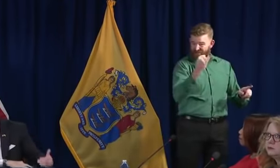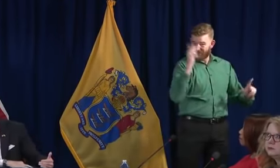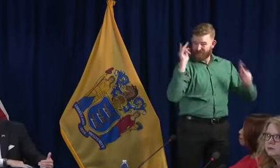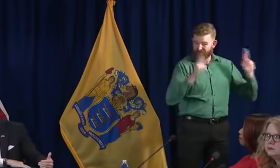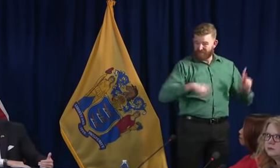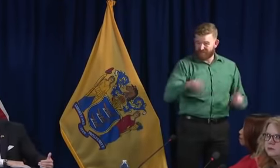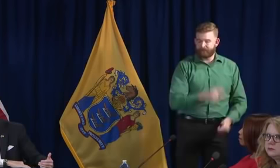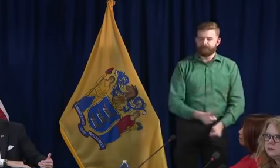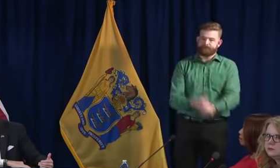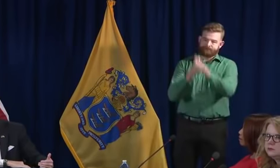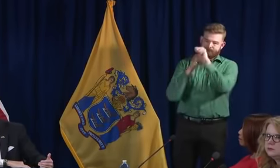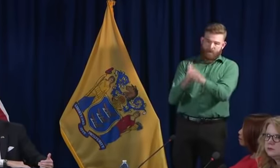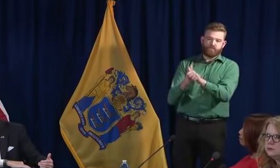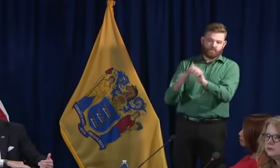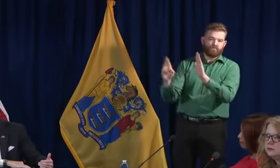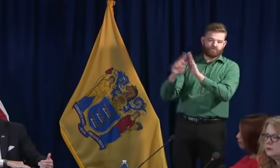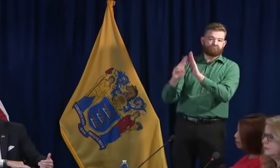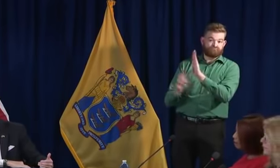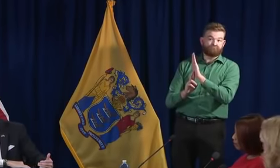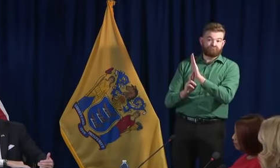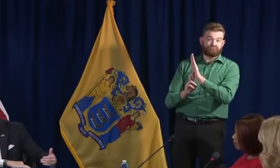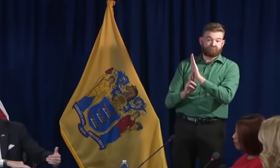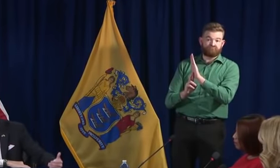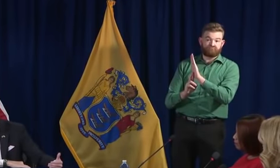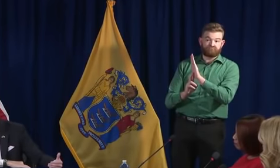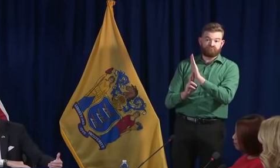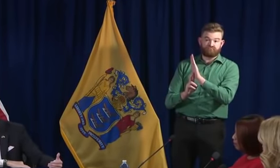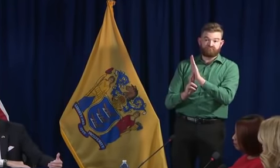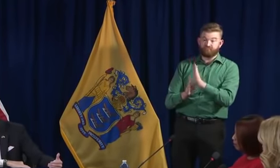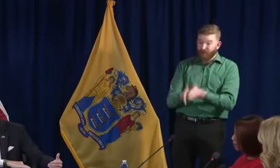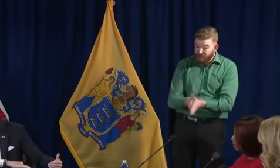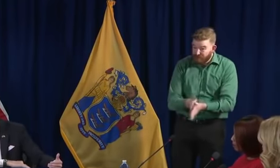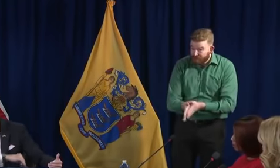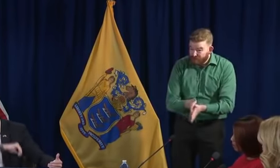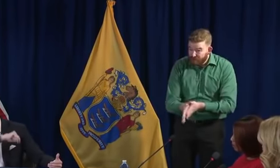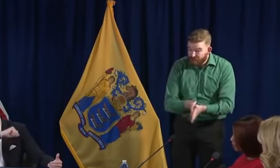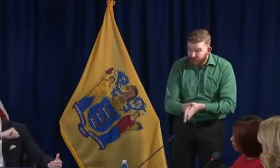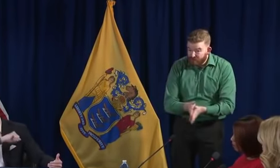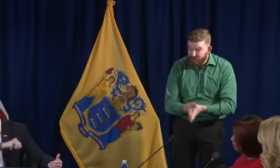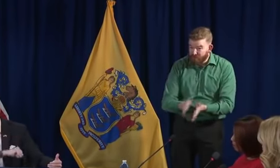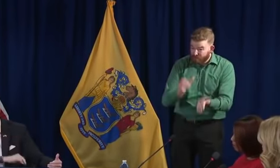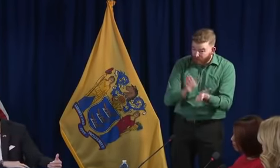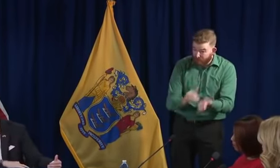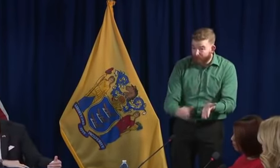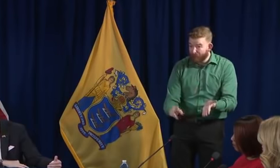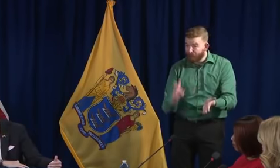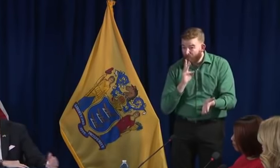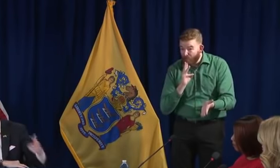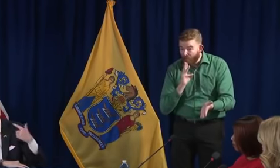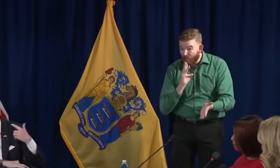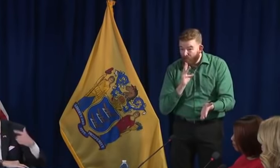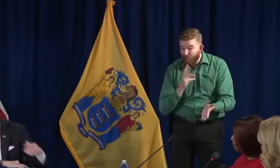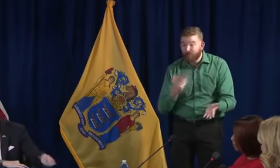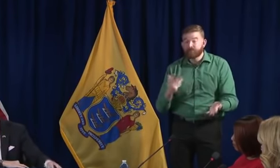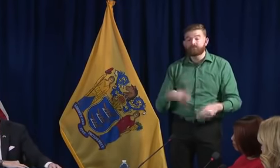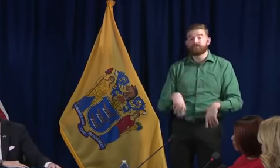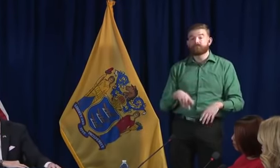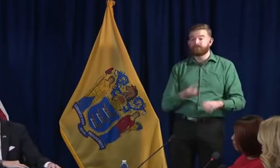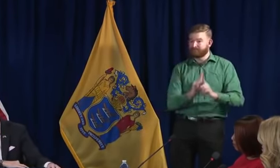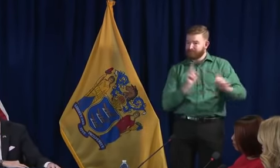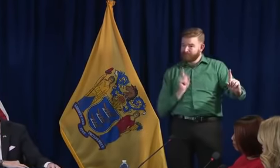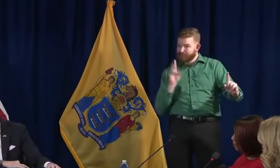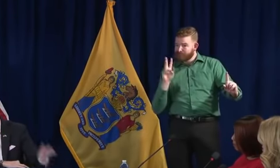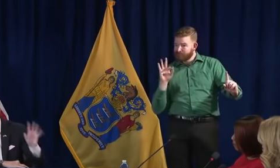from washing your hands with soap and water, to social distancing, to sneezing and coughing into your arm, from not touching your